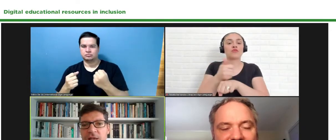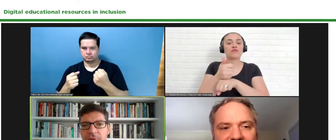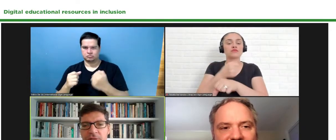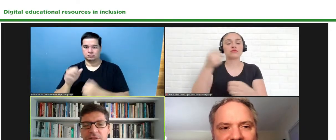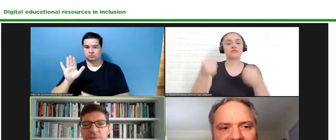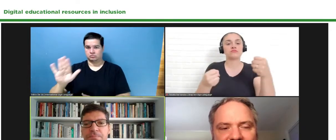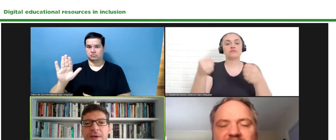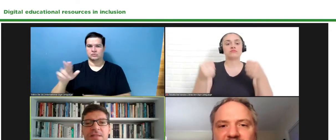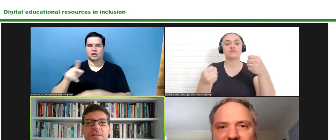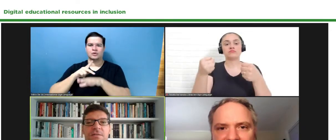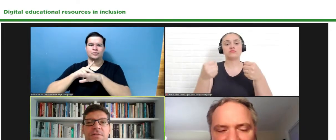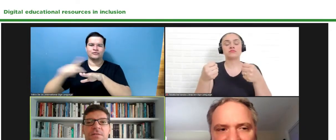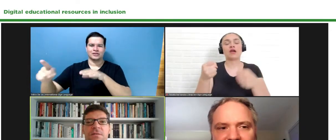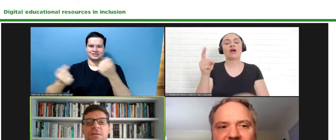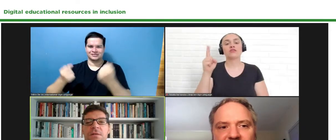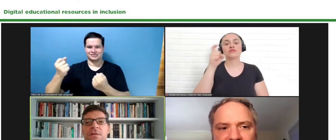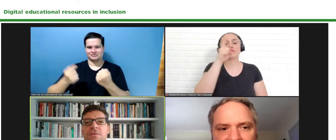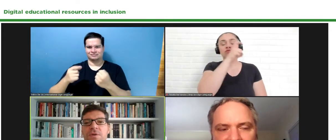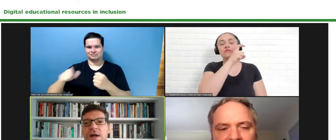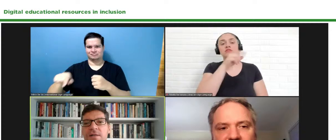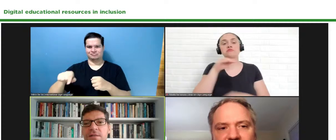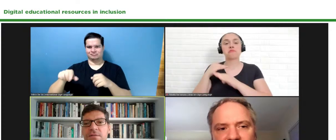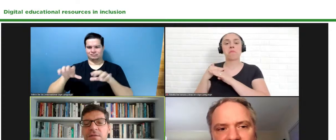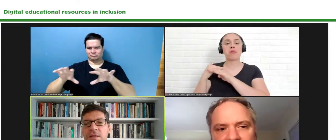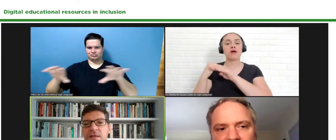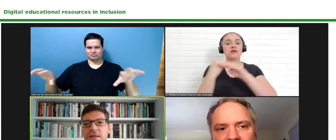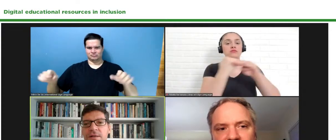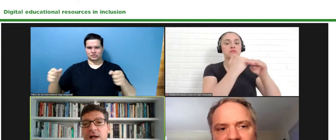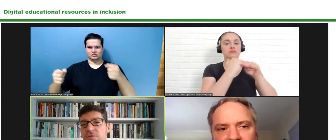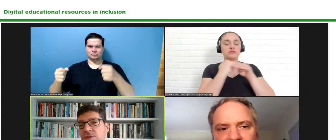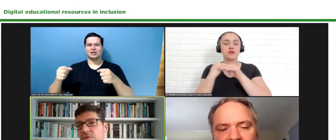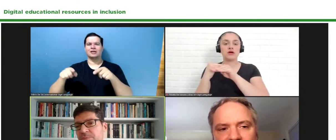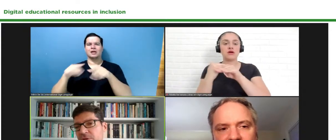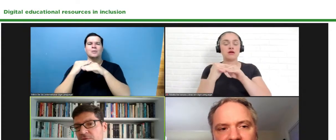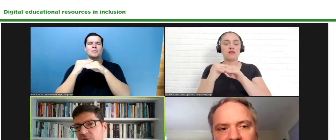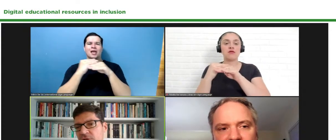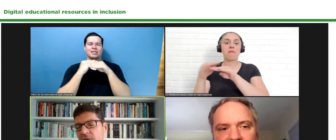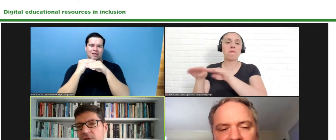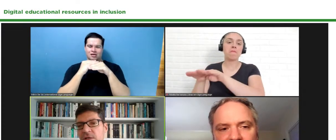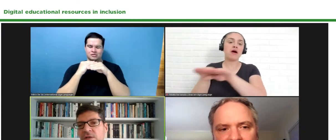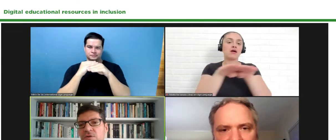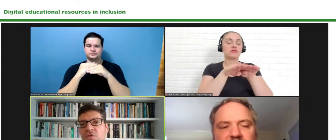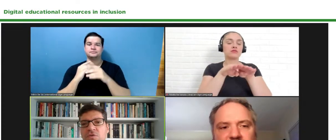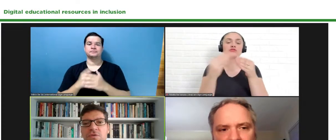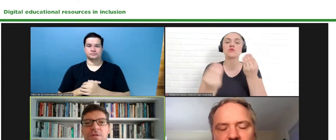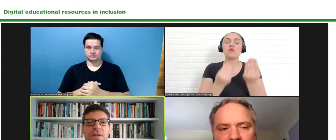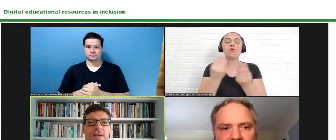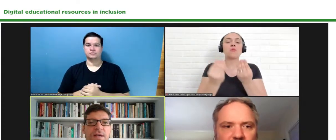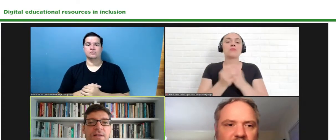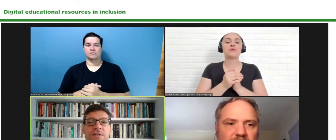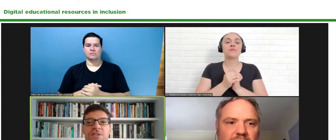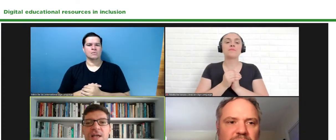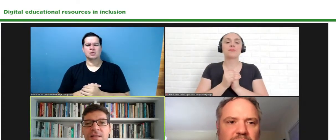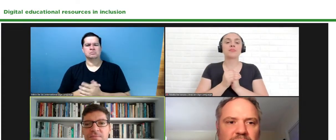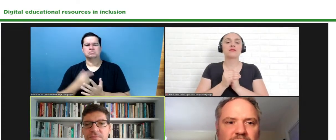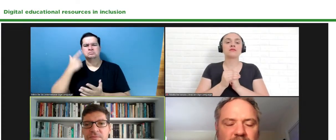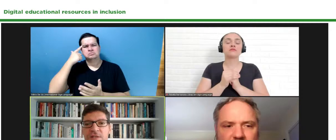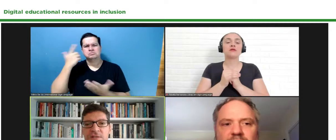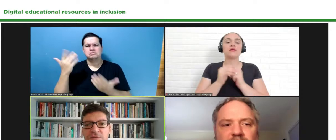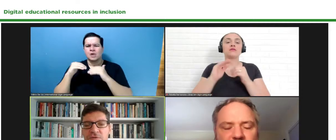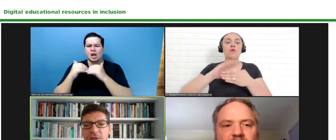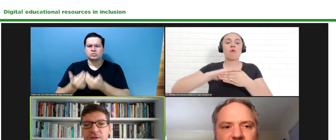to establish patterns regarding how the computer could